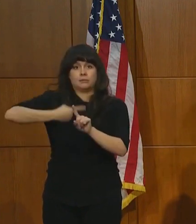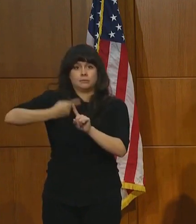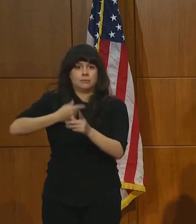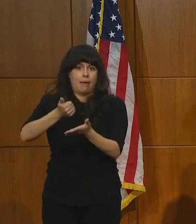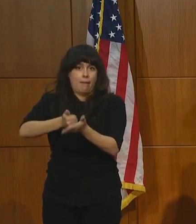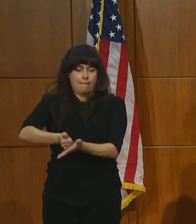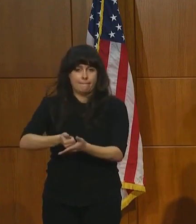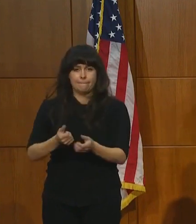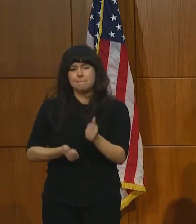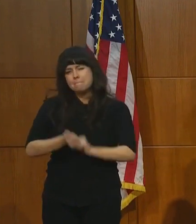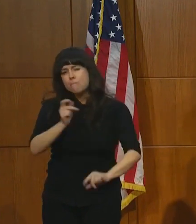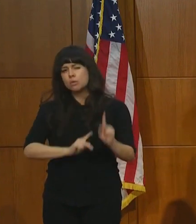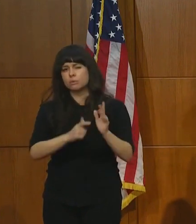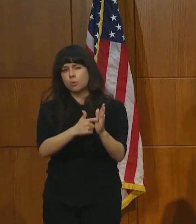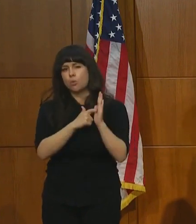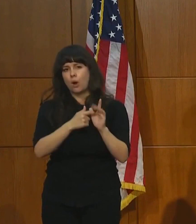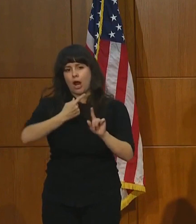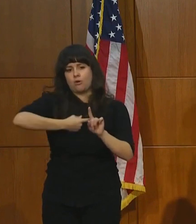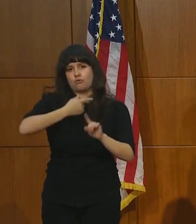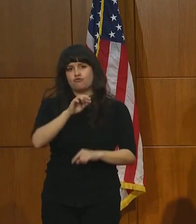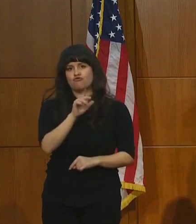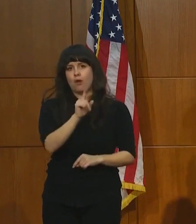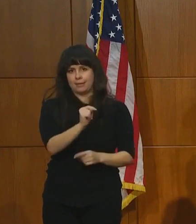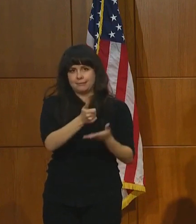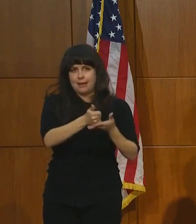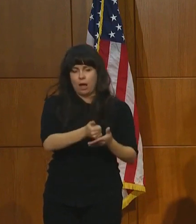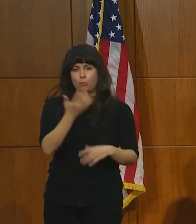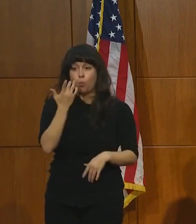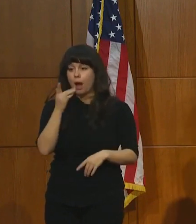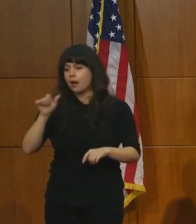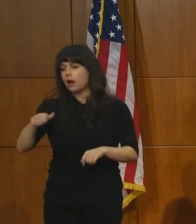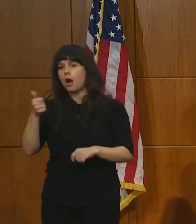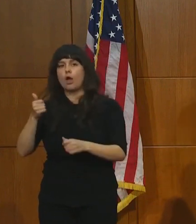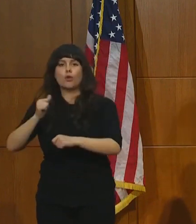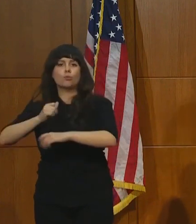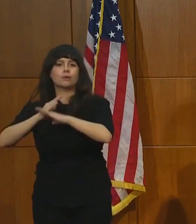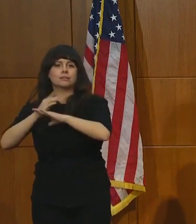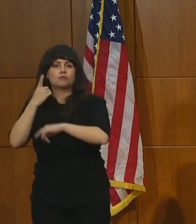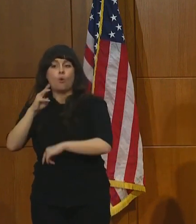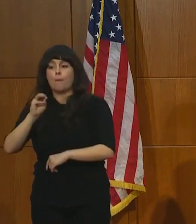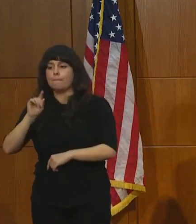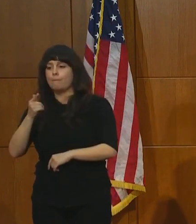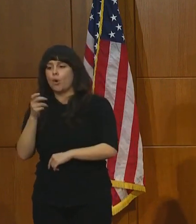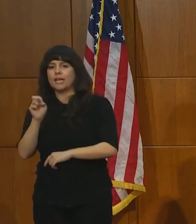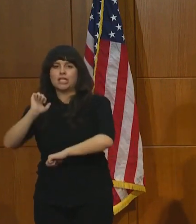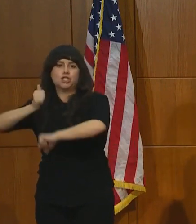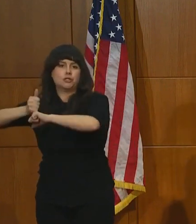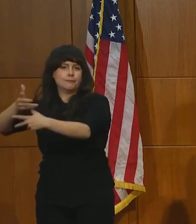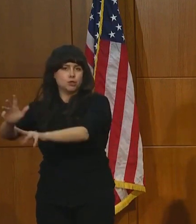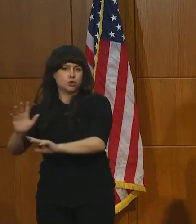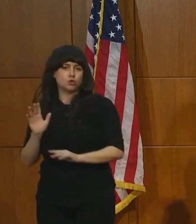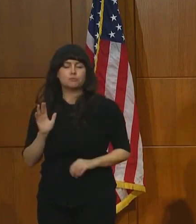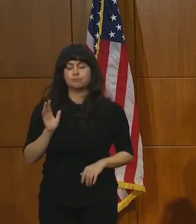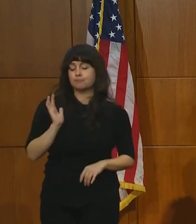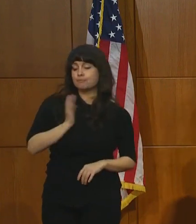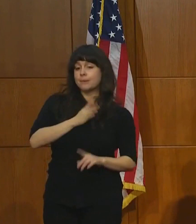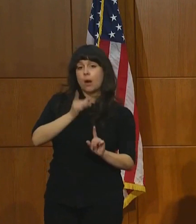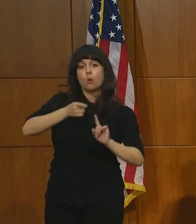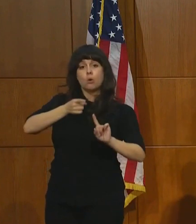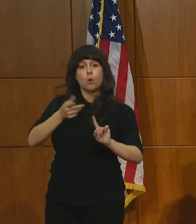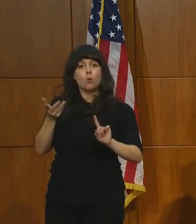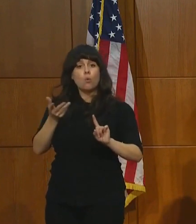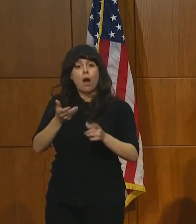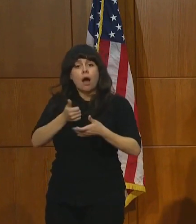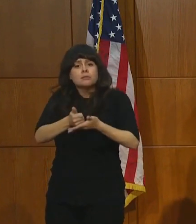rent relief since there are other protections for their mortgages. Our goal is to help people remain in their homes.